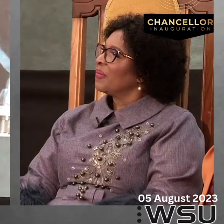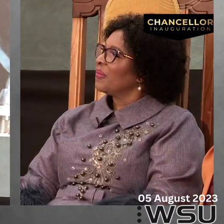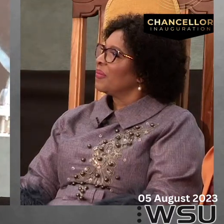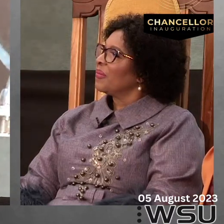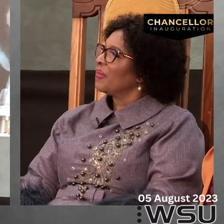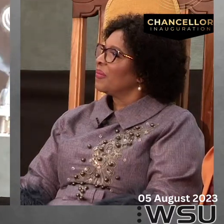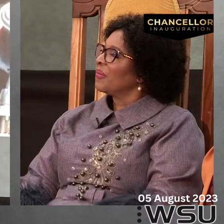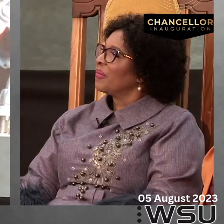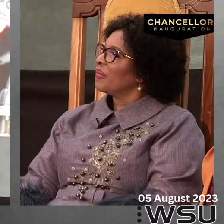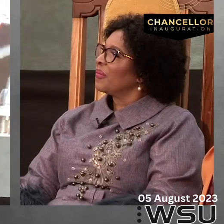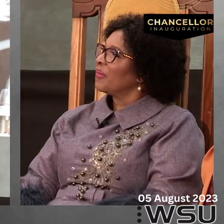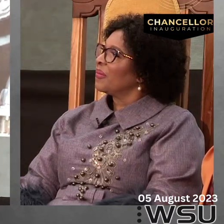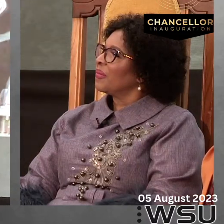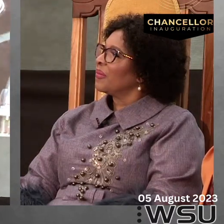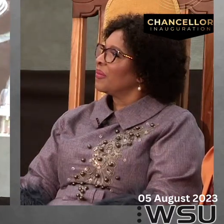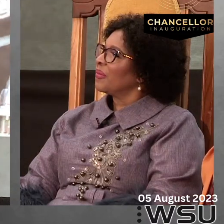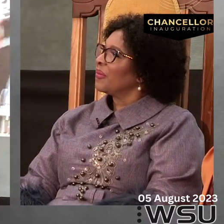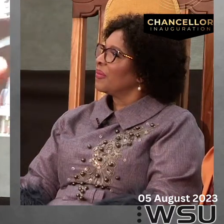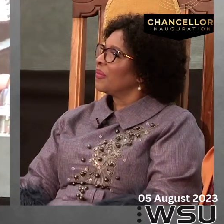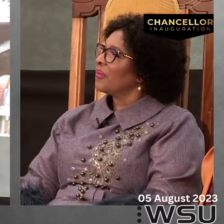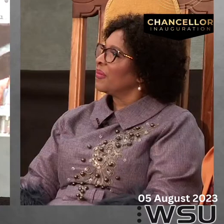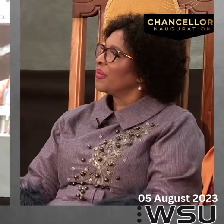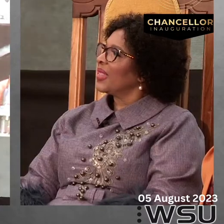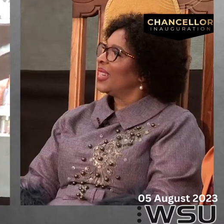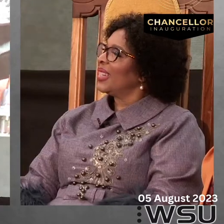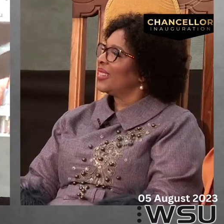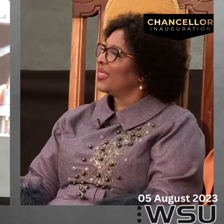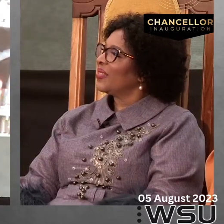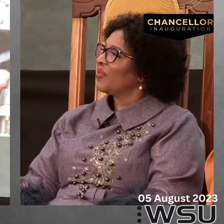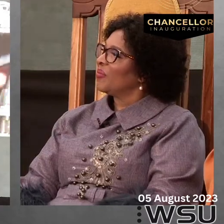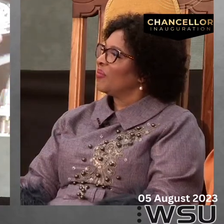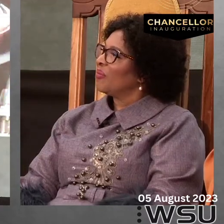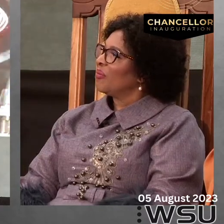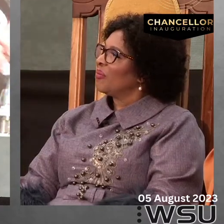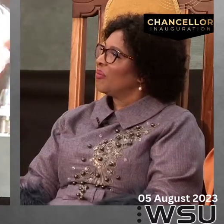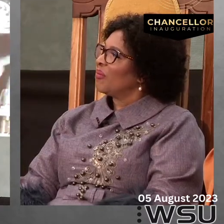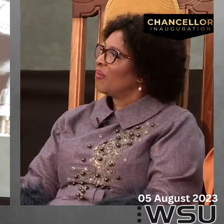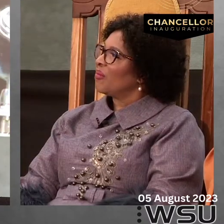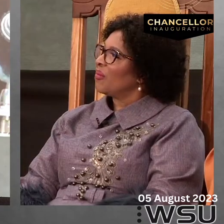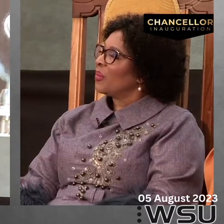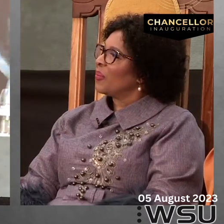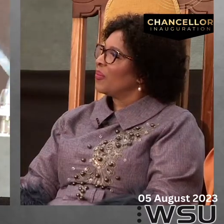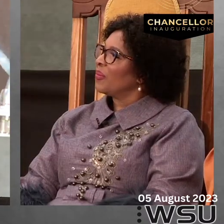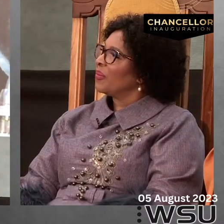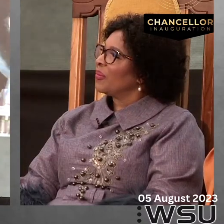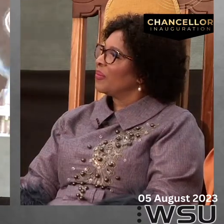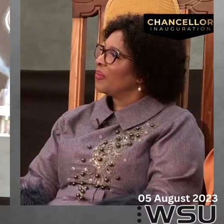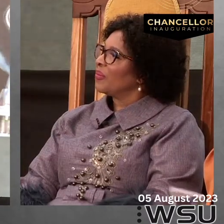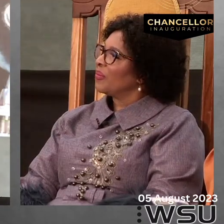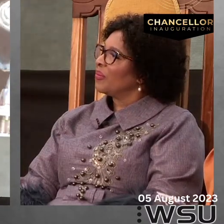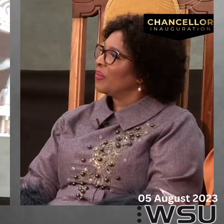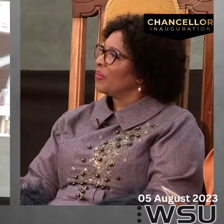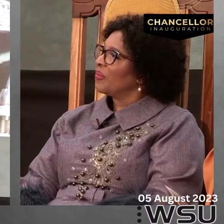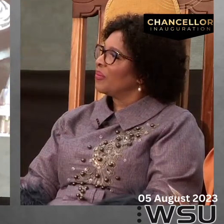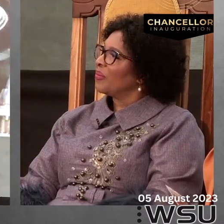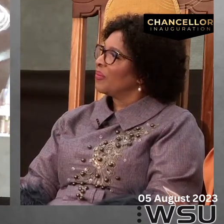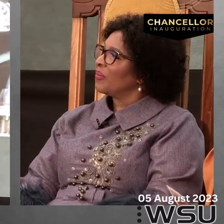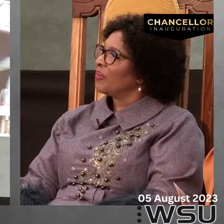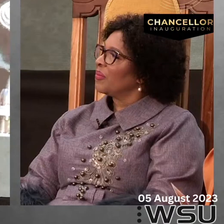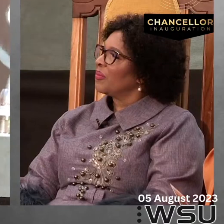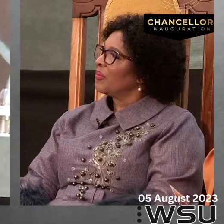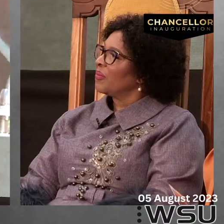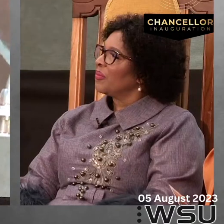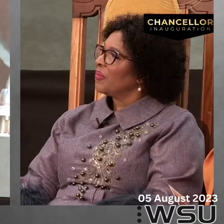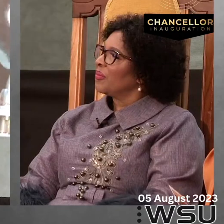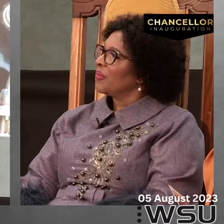2023. On this one, maybe you can wait for me to finish. Forgive me. Platinum Award at the